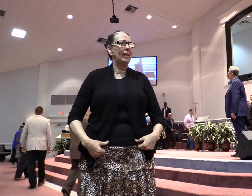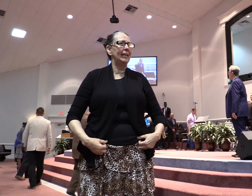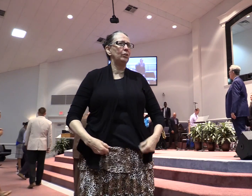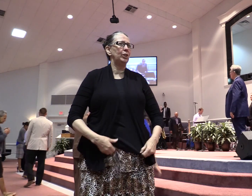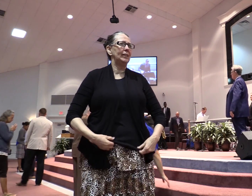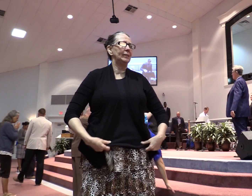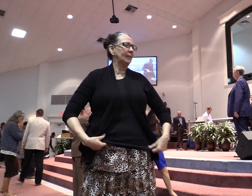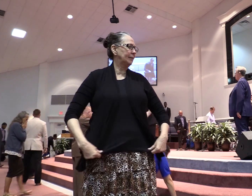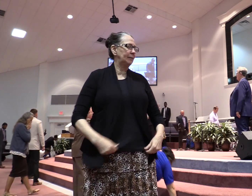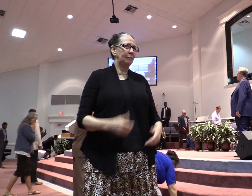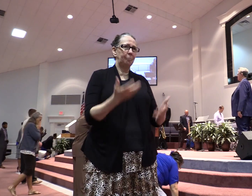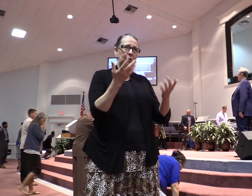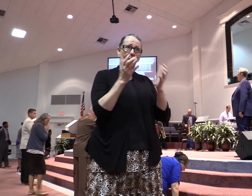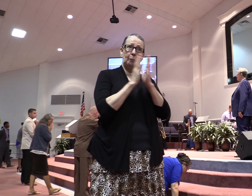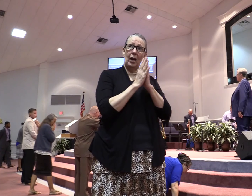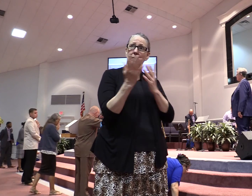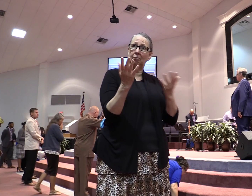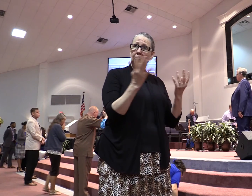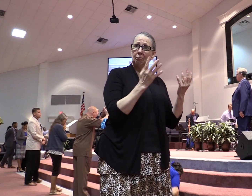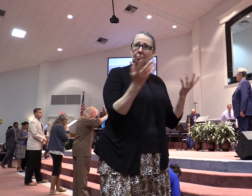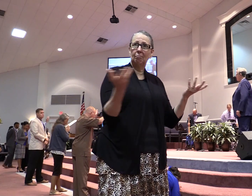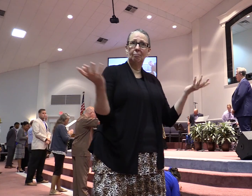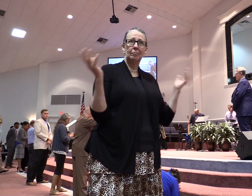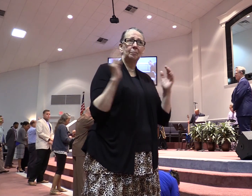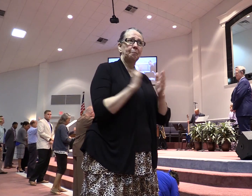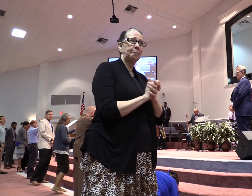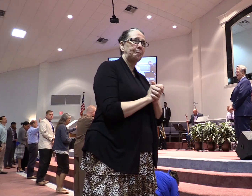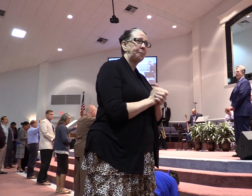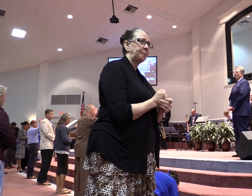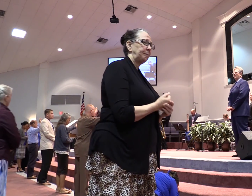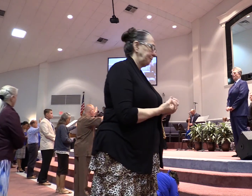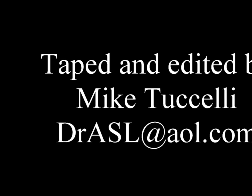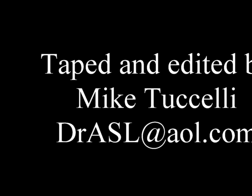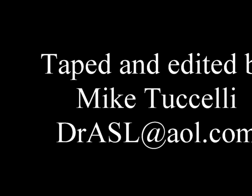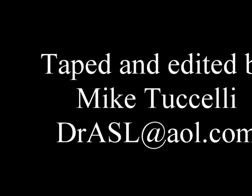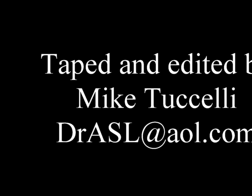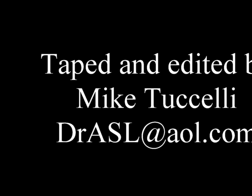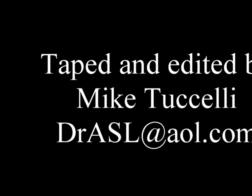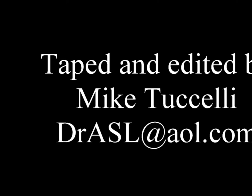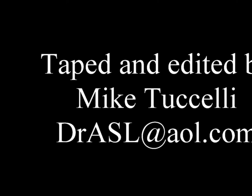Thank you, Jesus. There you go, all over the